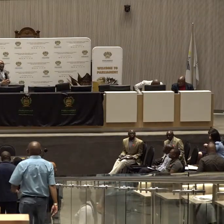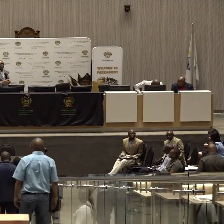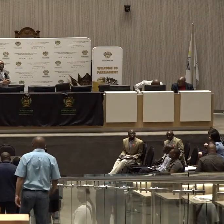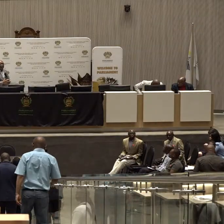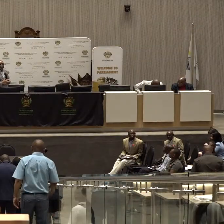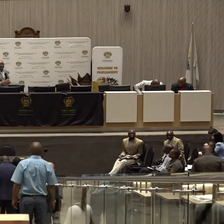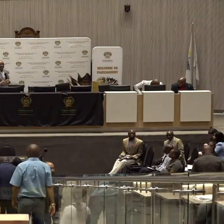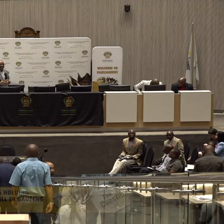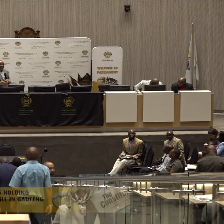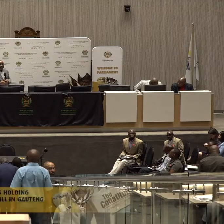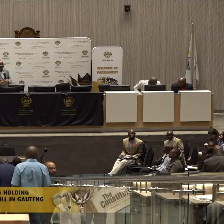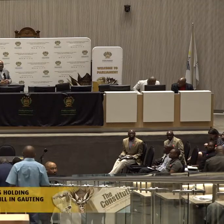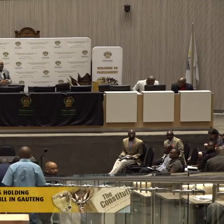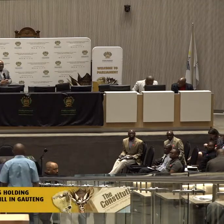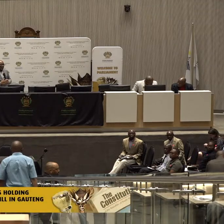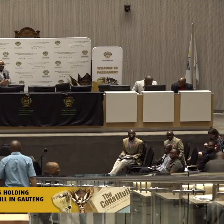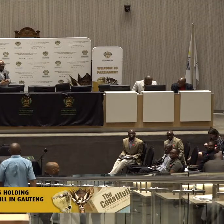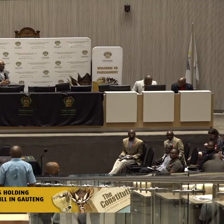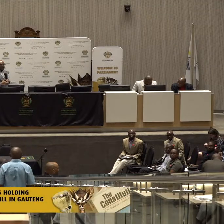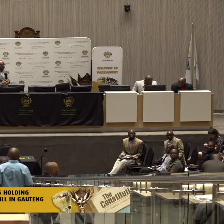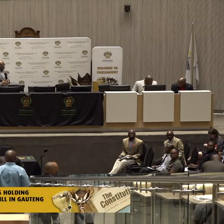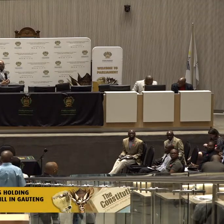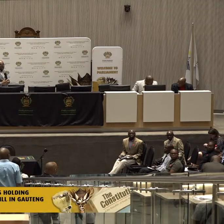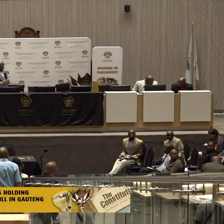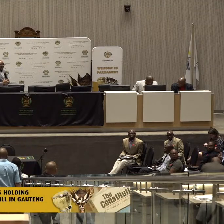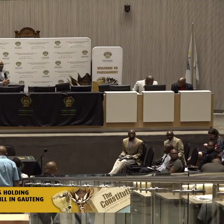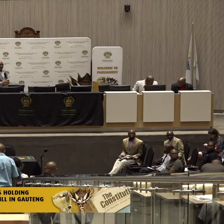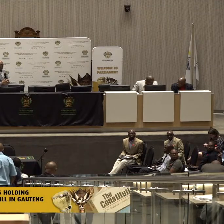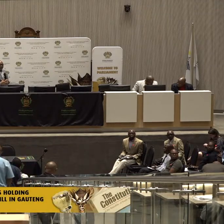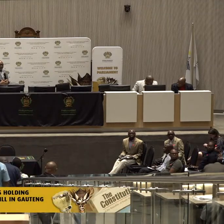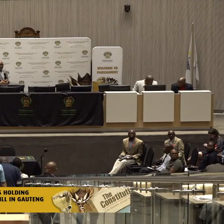all right we can have the first person who